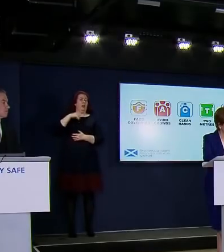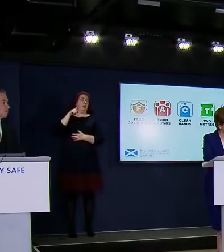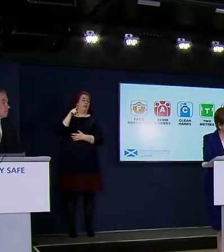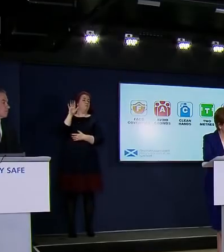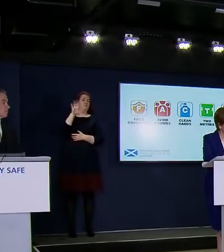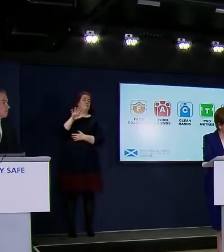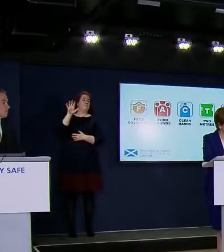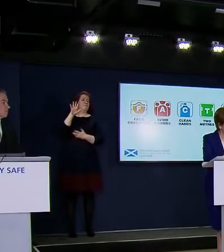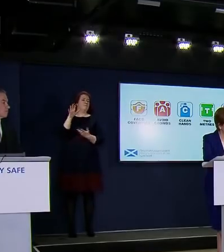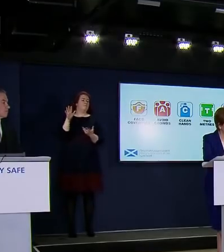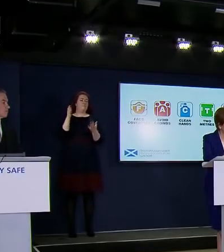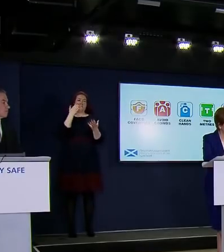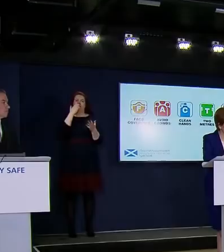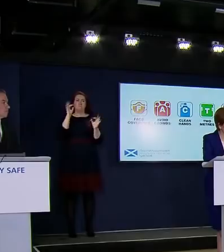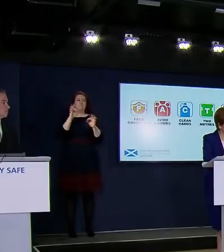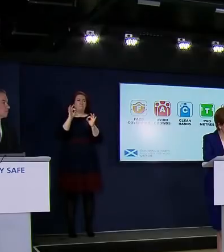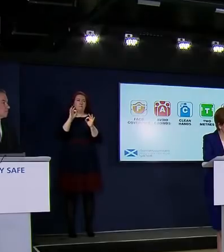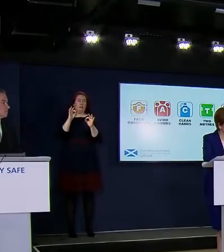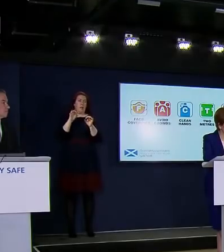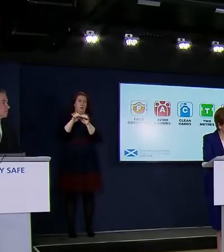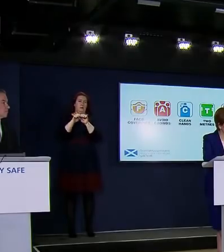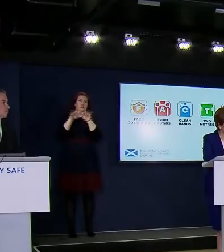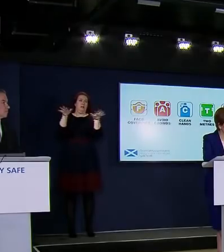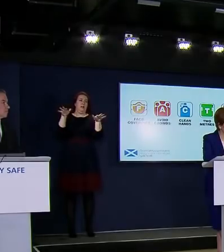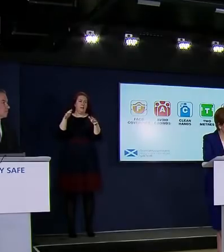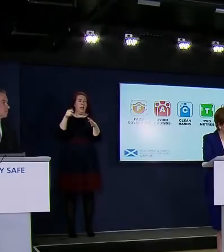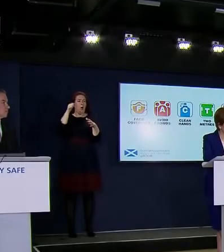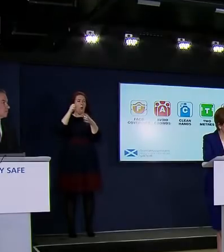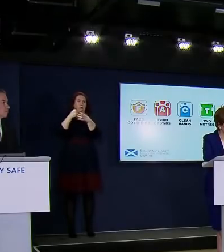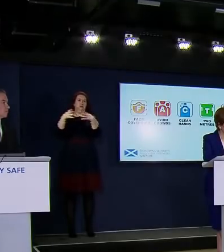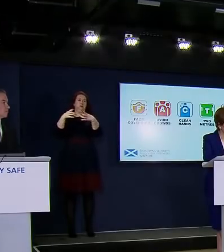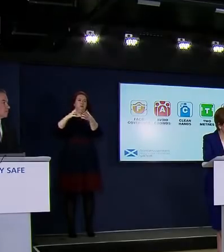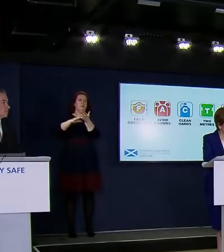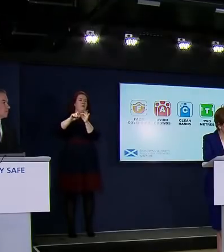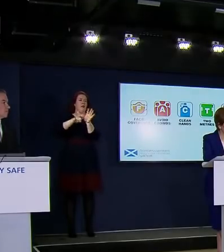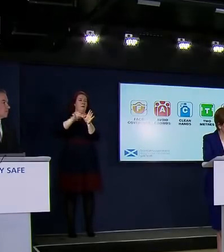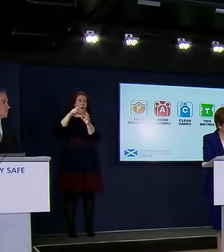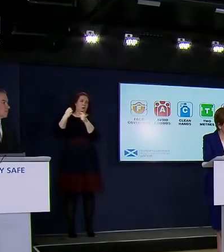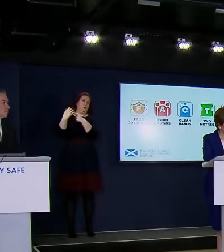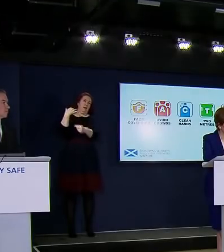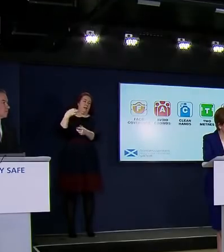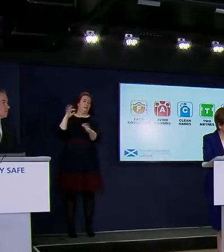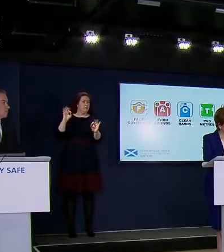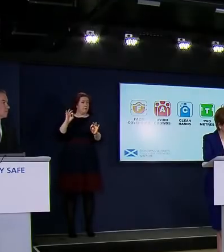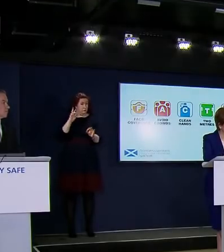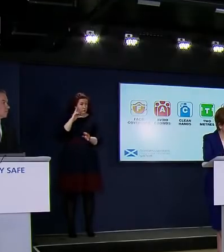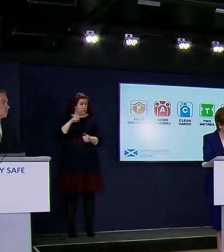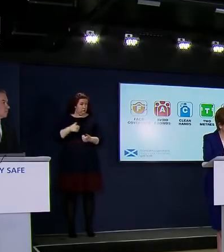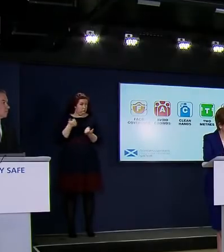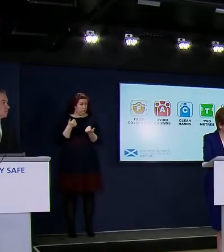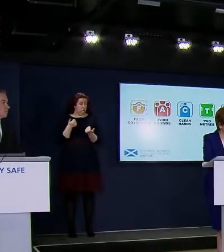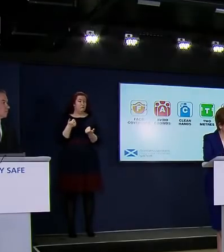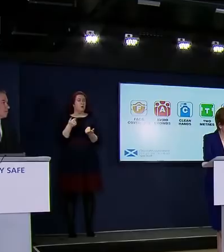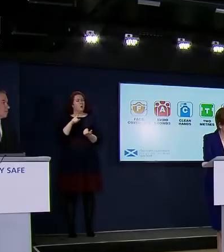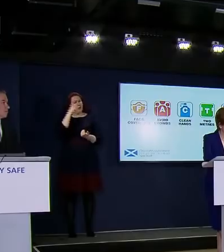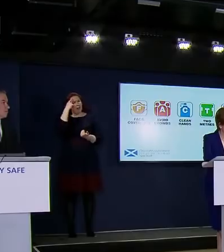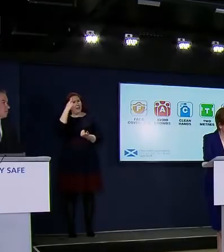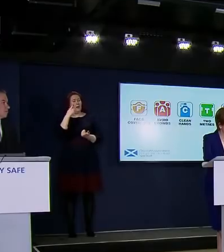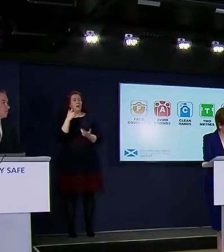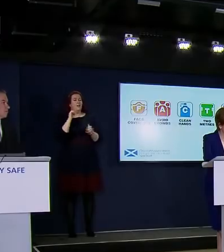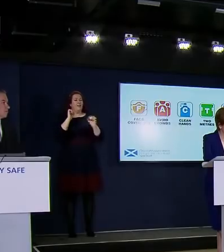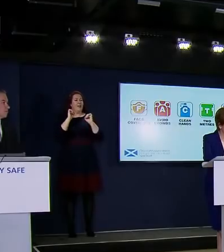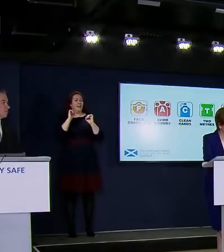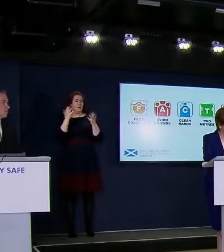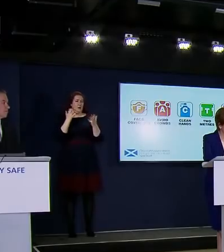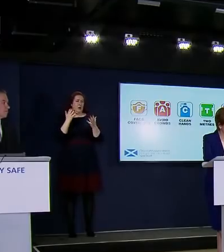have been a degree of leakage of the figures into the surrounding areas? And what's your thoughts on fans at the Scottish